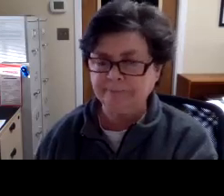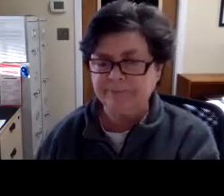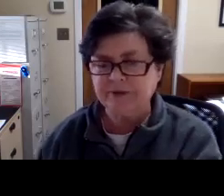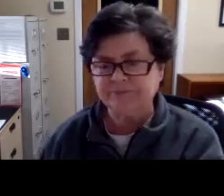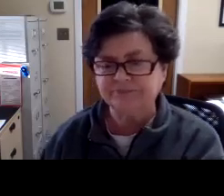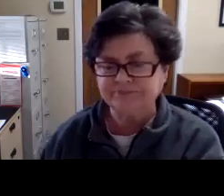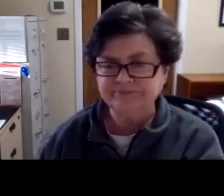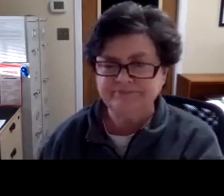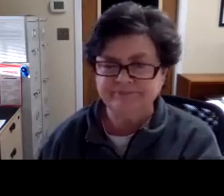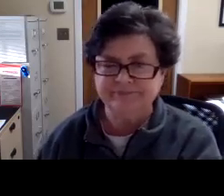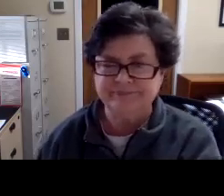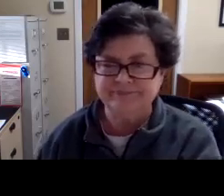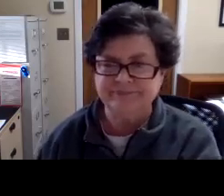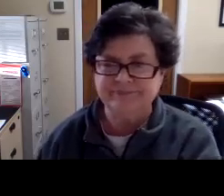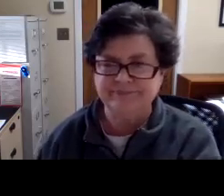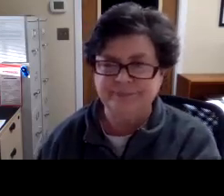happen.